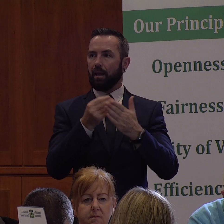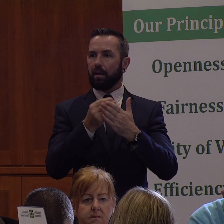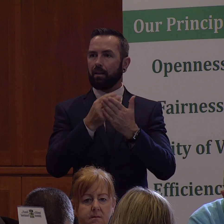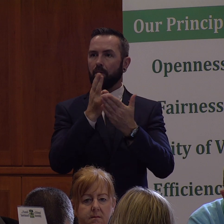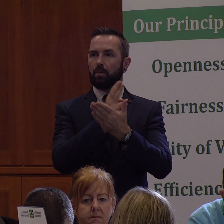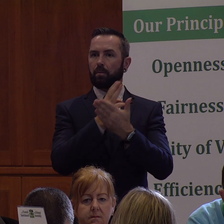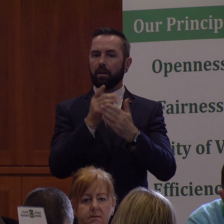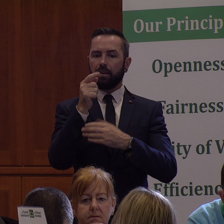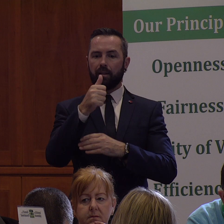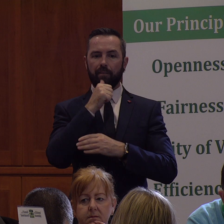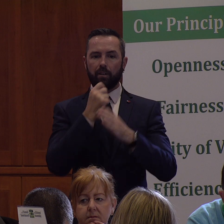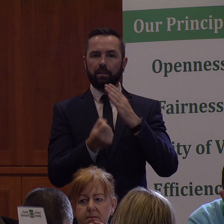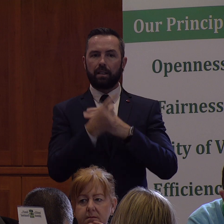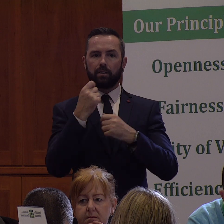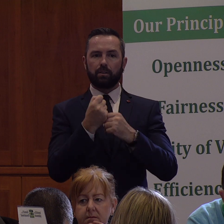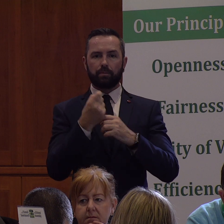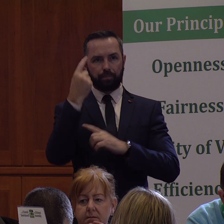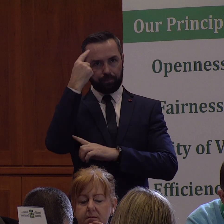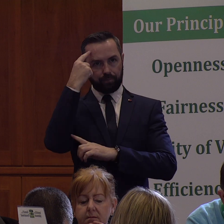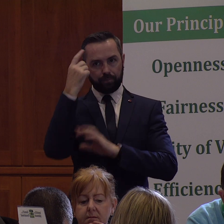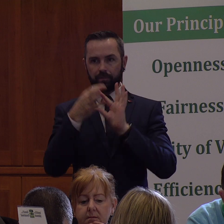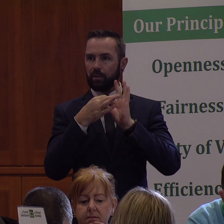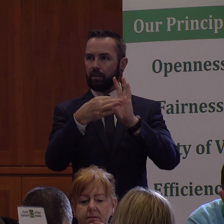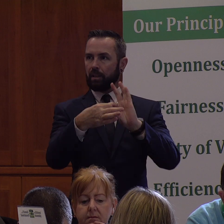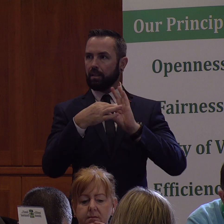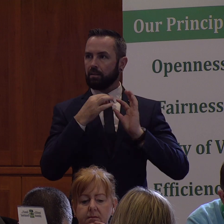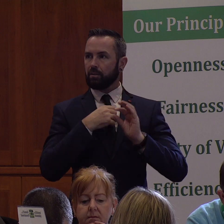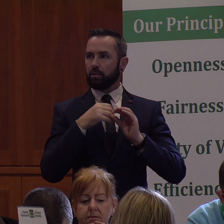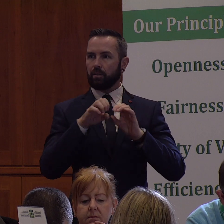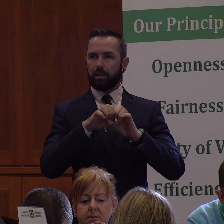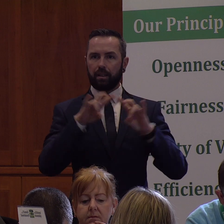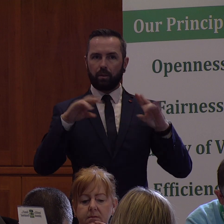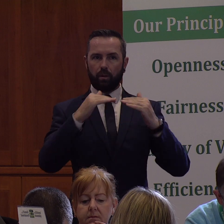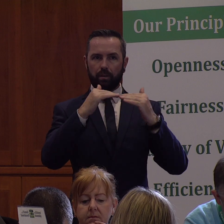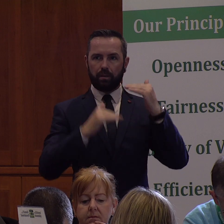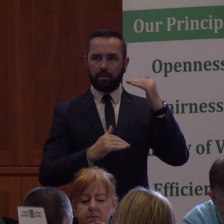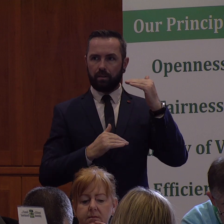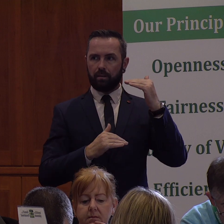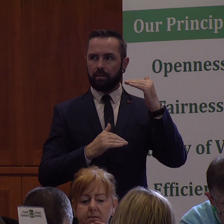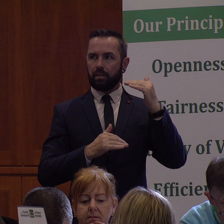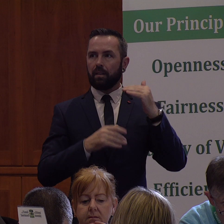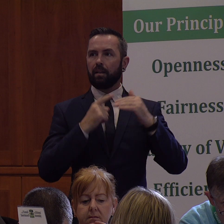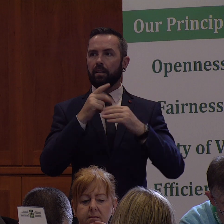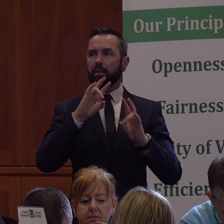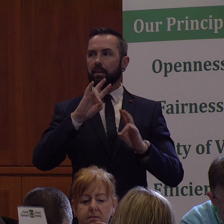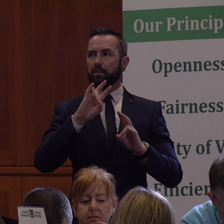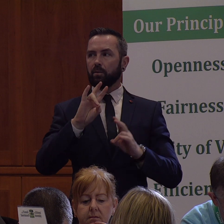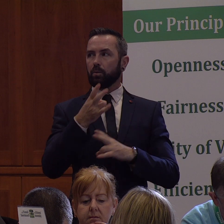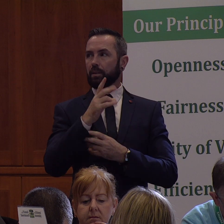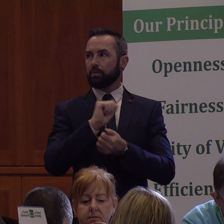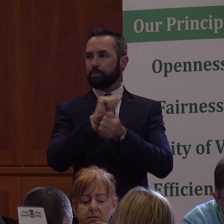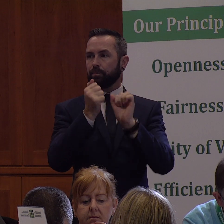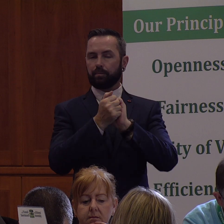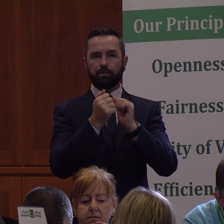aspect was the first issue that popped into their head in relation to the inequality. And that quickly turned